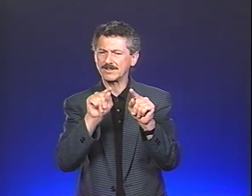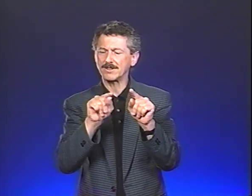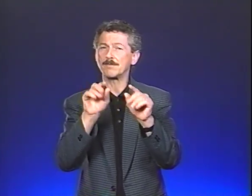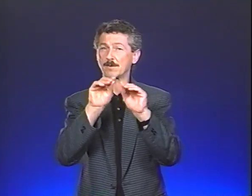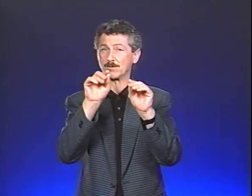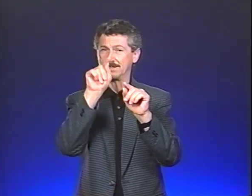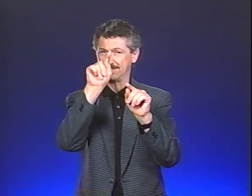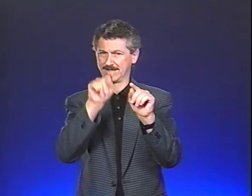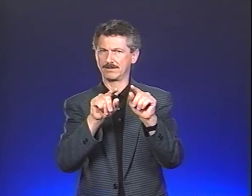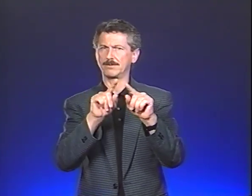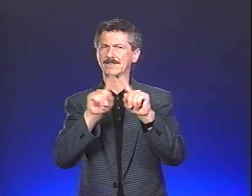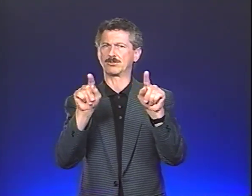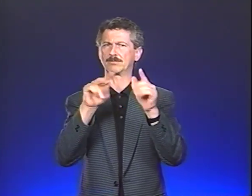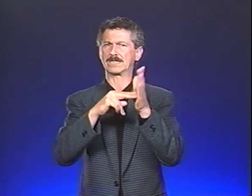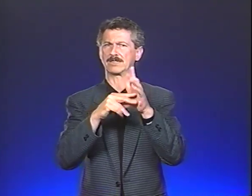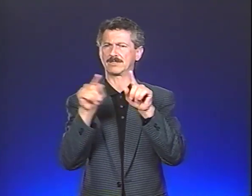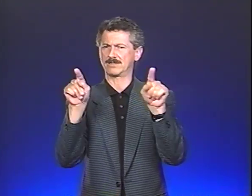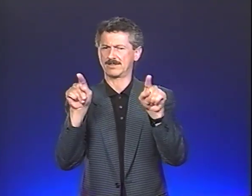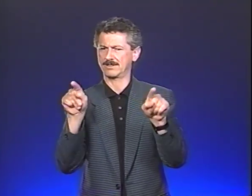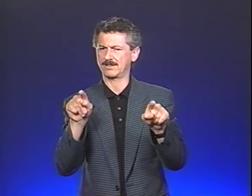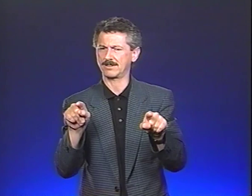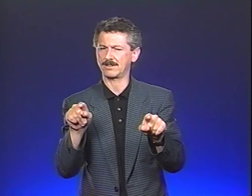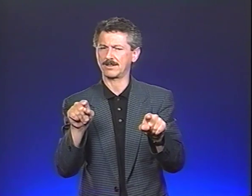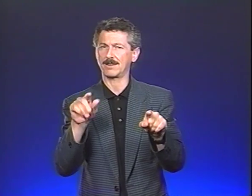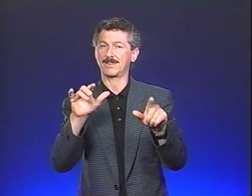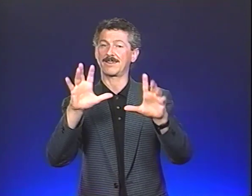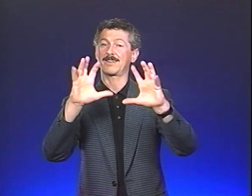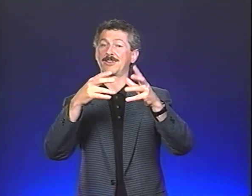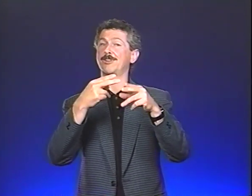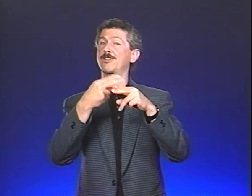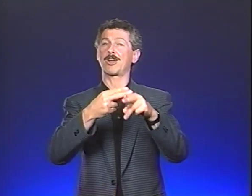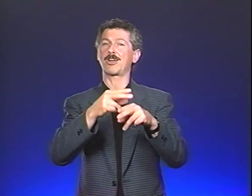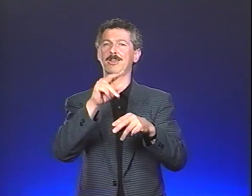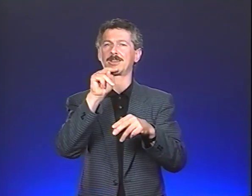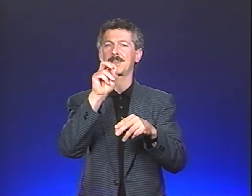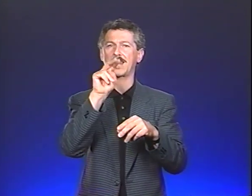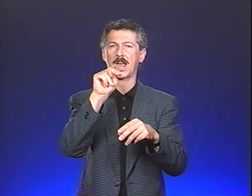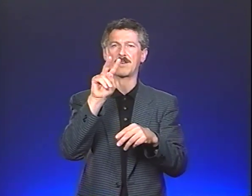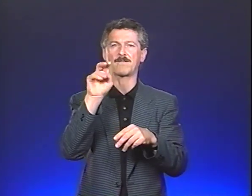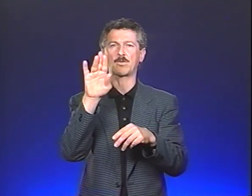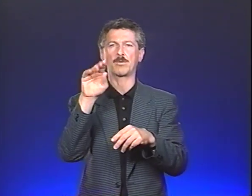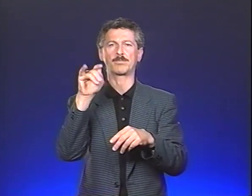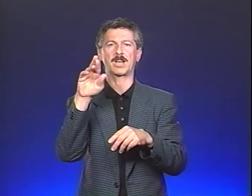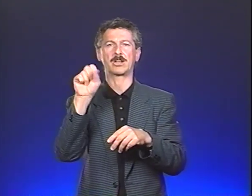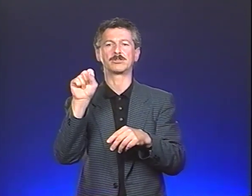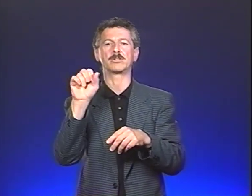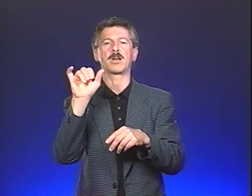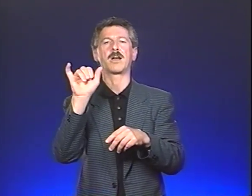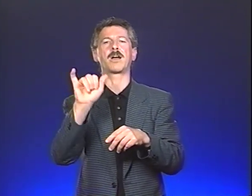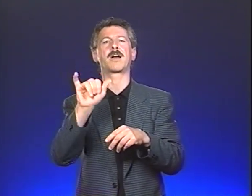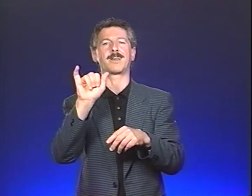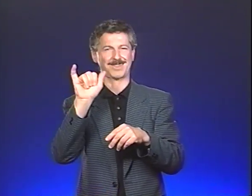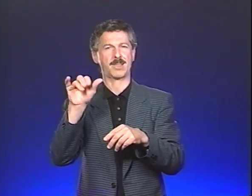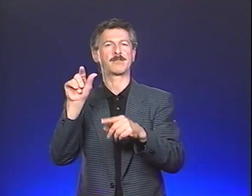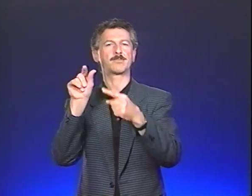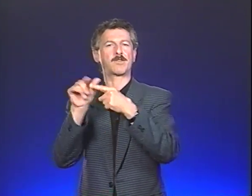We see this variation in movement, which results in a different meaning between the signs. Signs like these are called